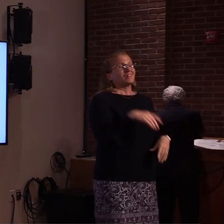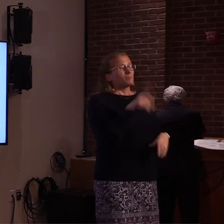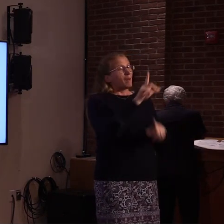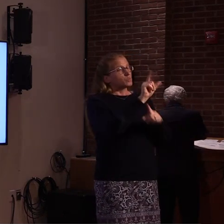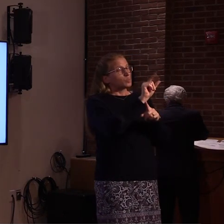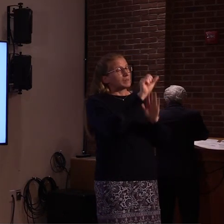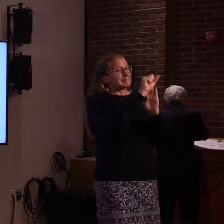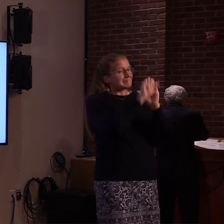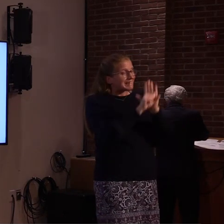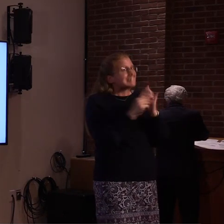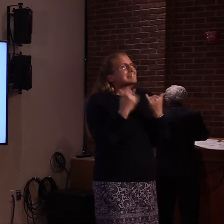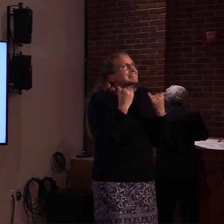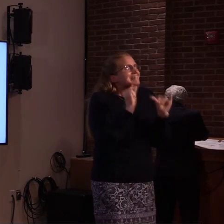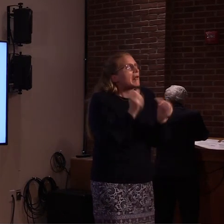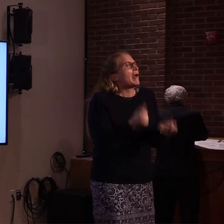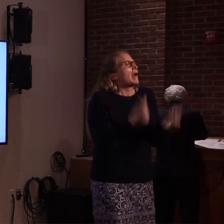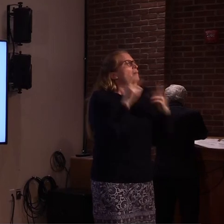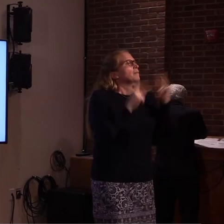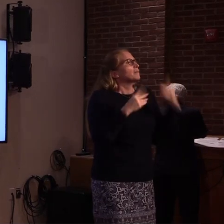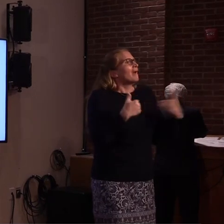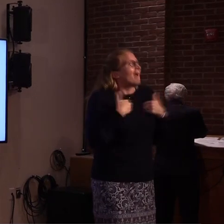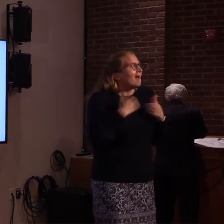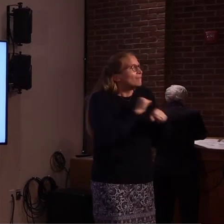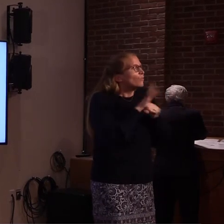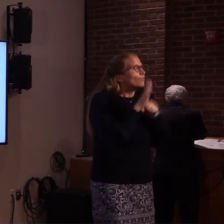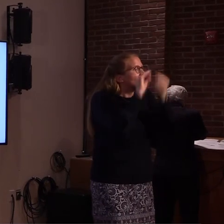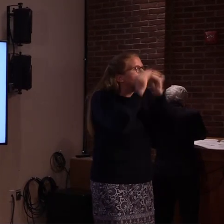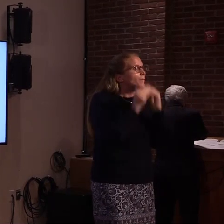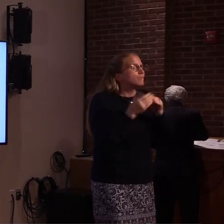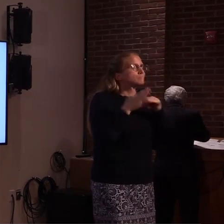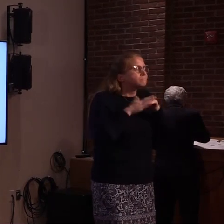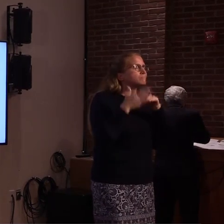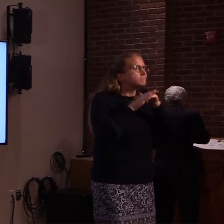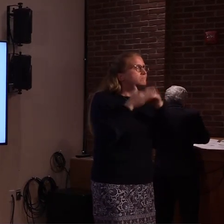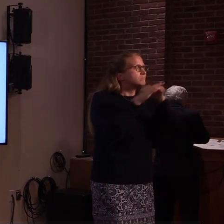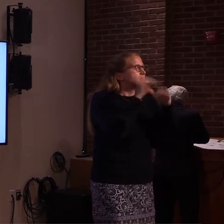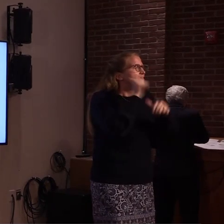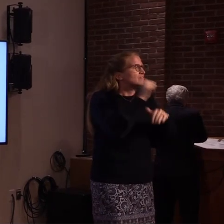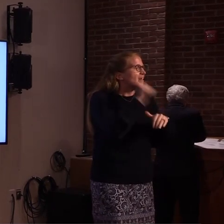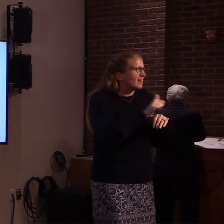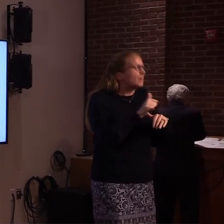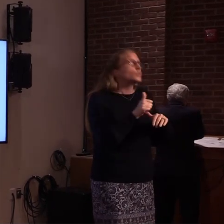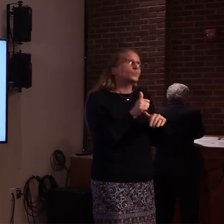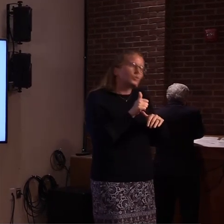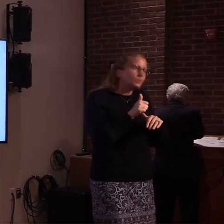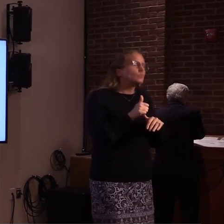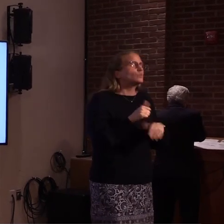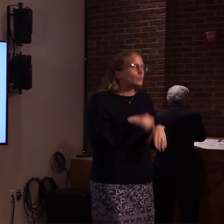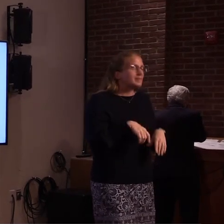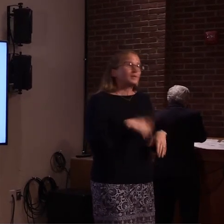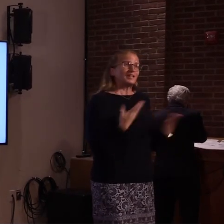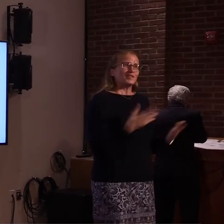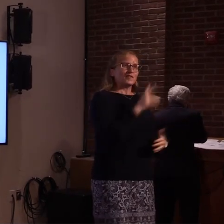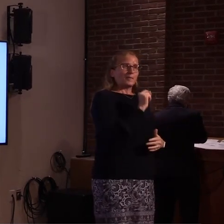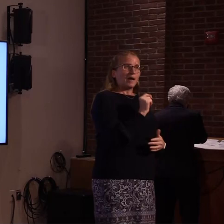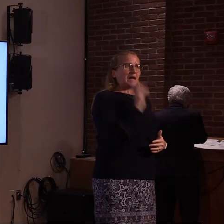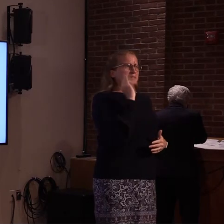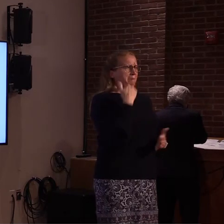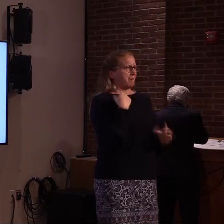cases. So again, it's always easy to sort of slide into a little bit